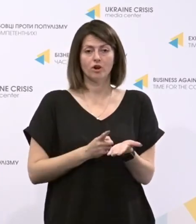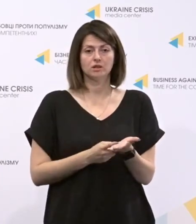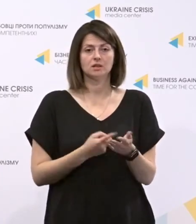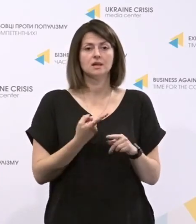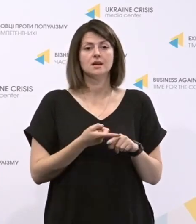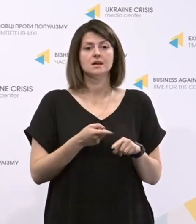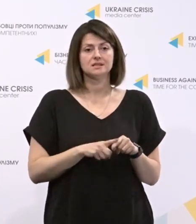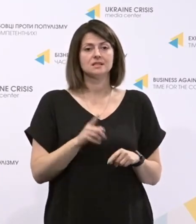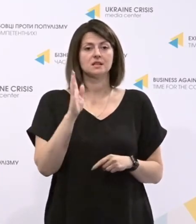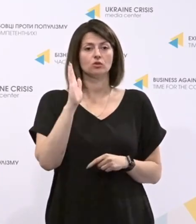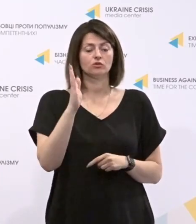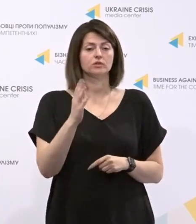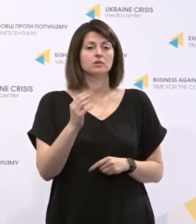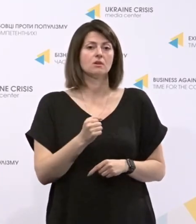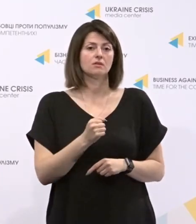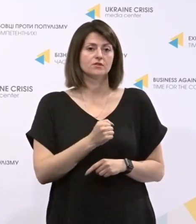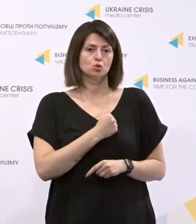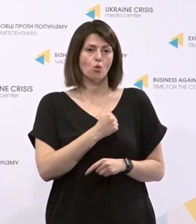crime.